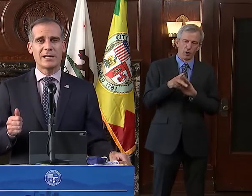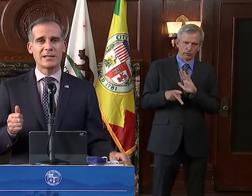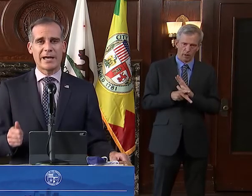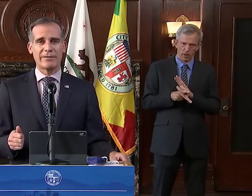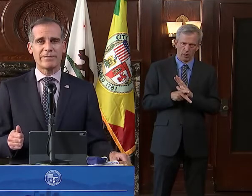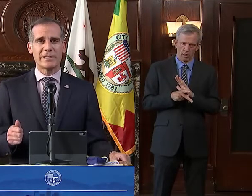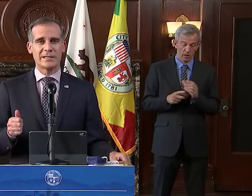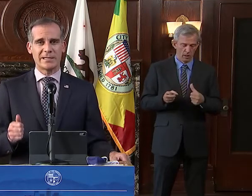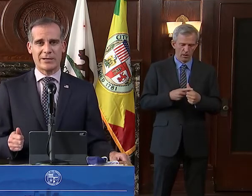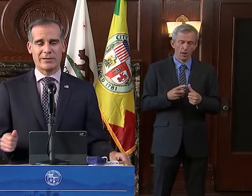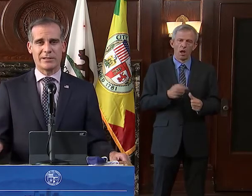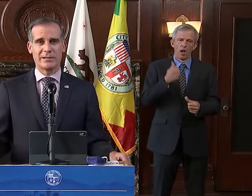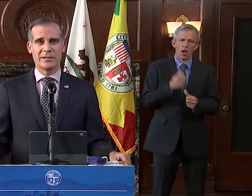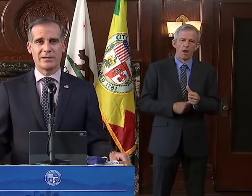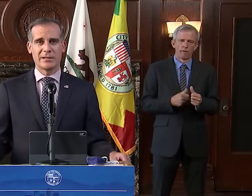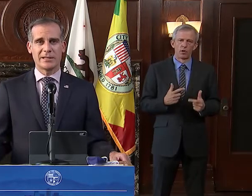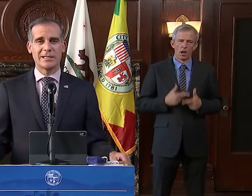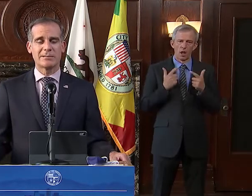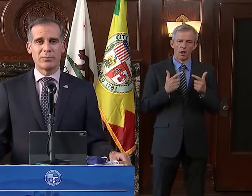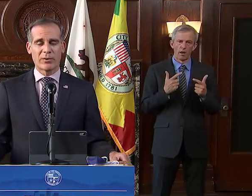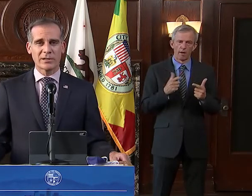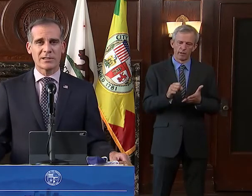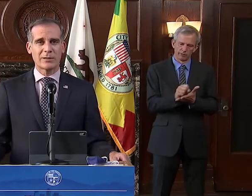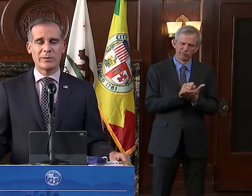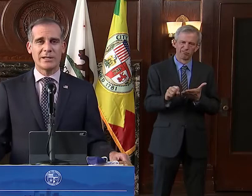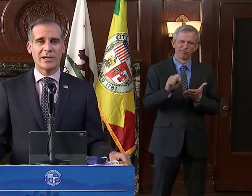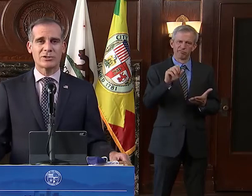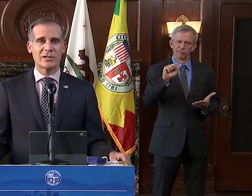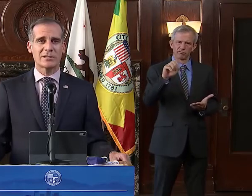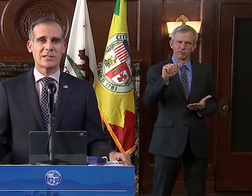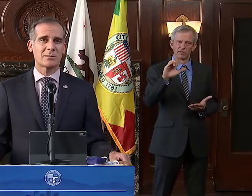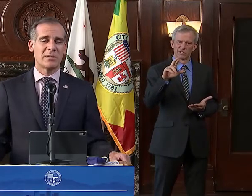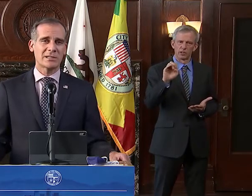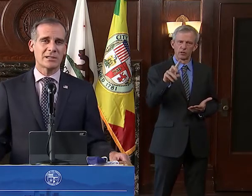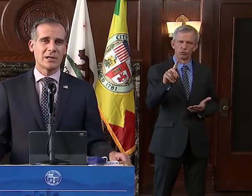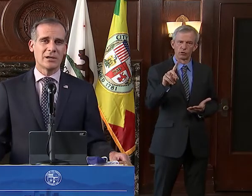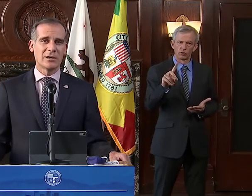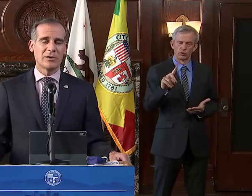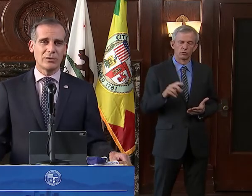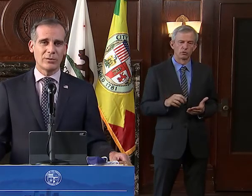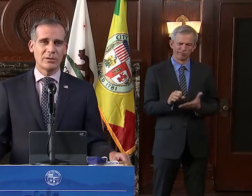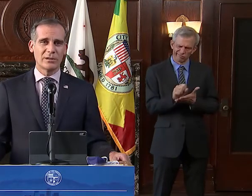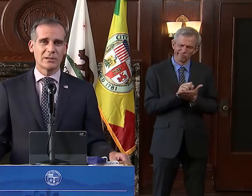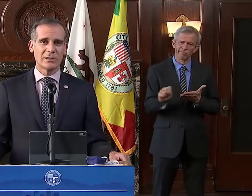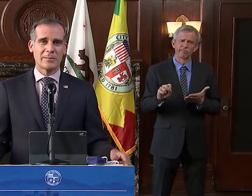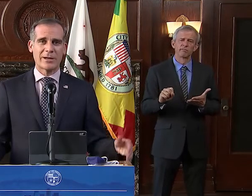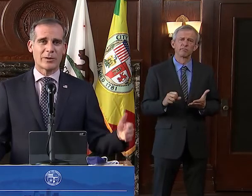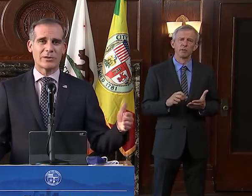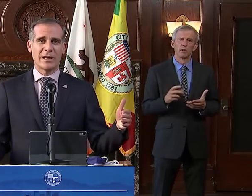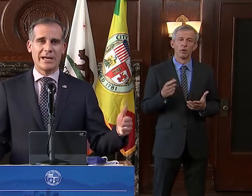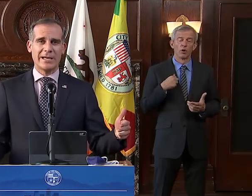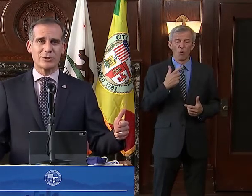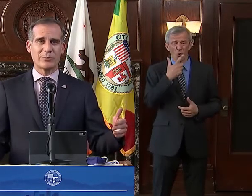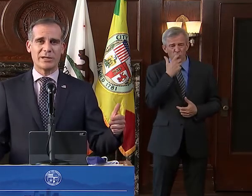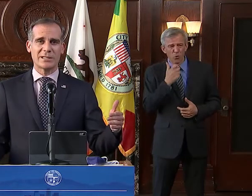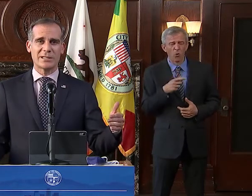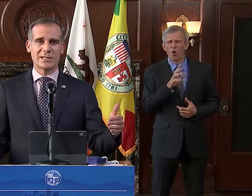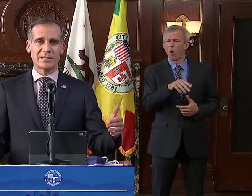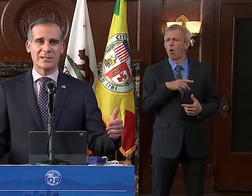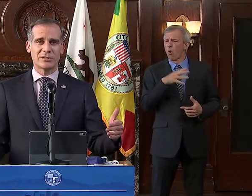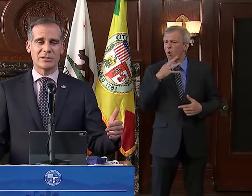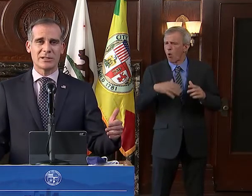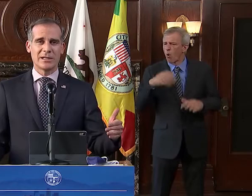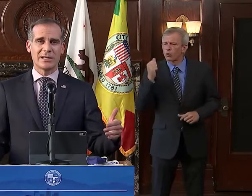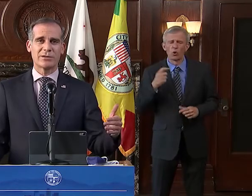every life is sacred, that it's important that we not just dismiss who, no matter what their age or